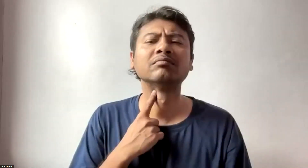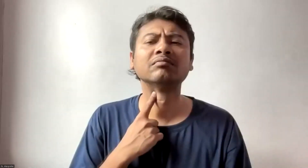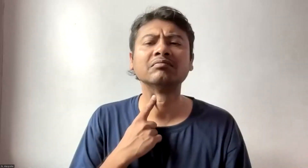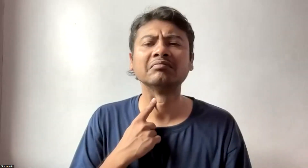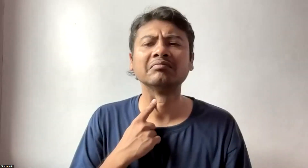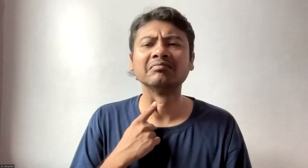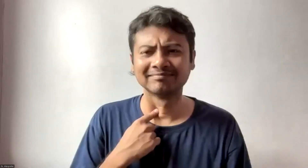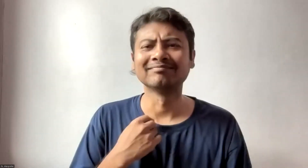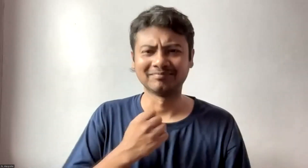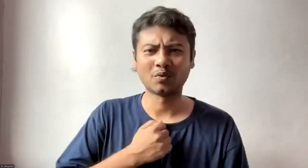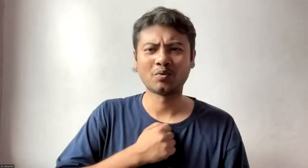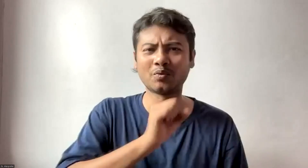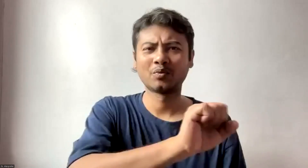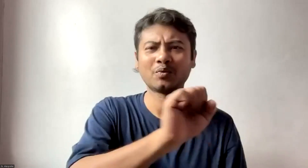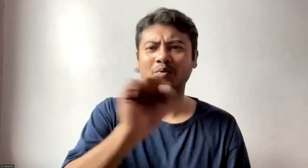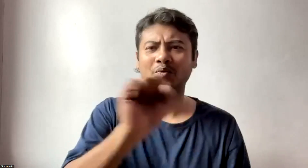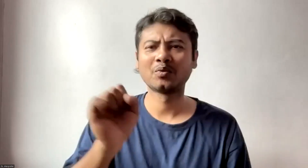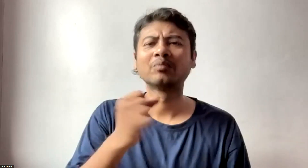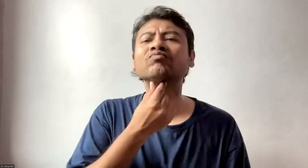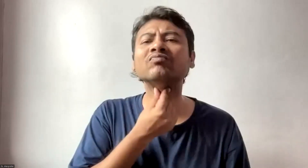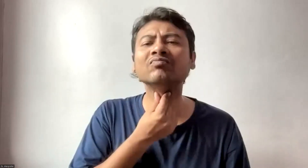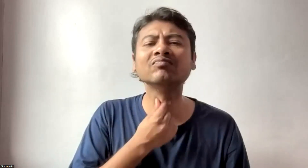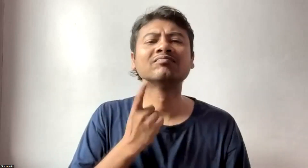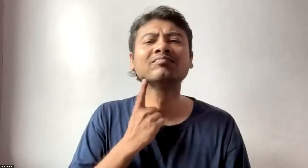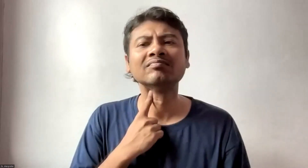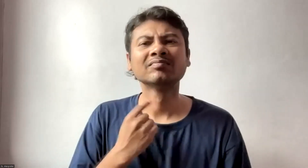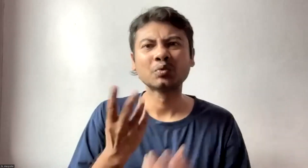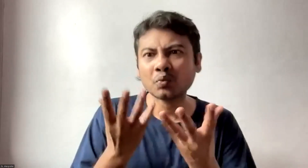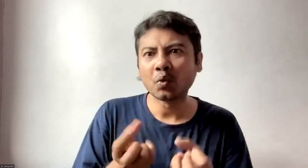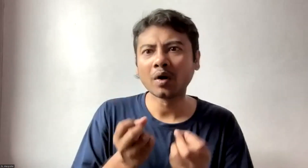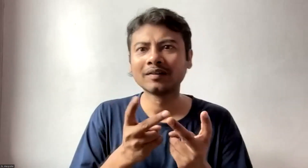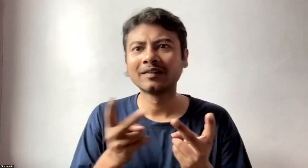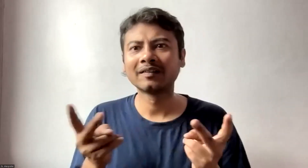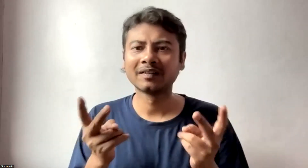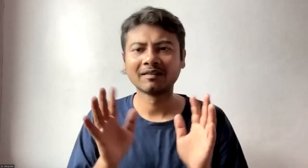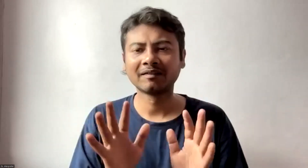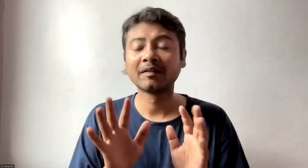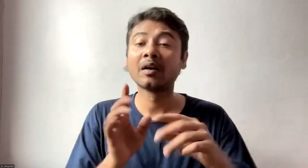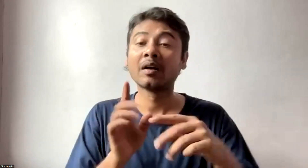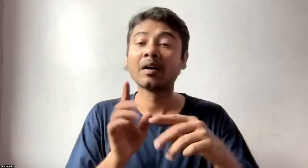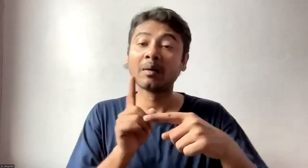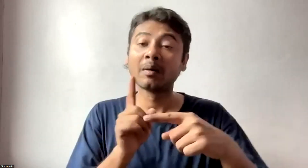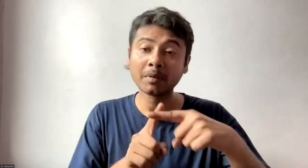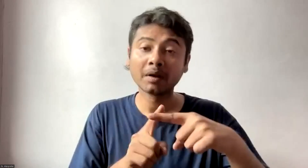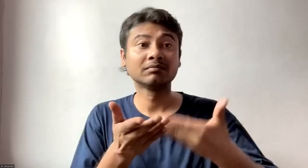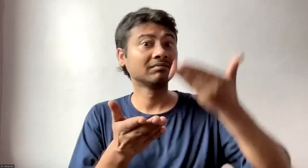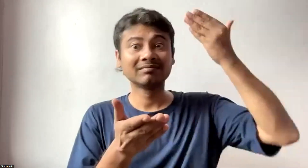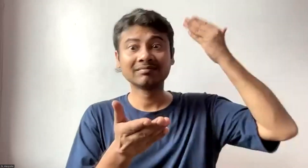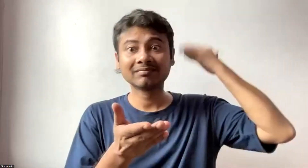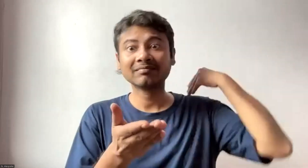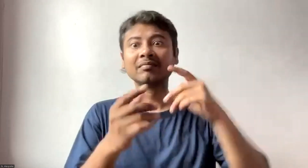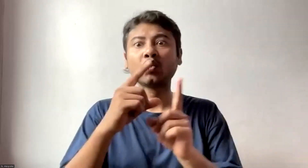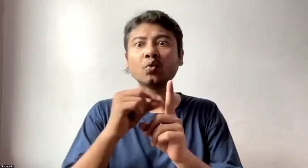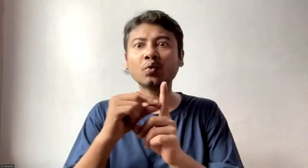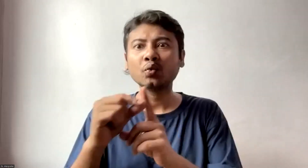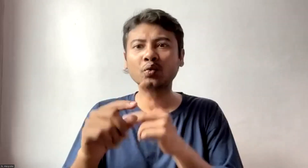behave in goodness, or why we are behaving in total ignorance, is because we have